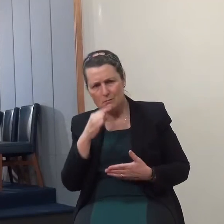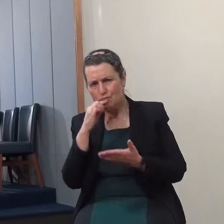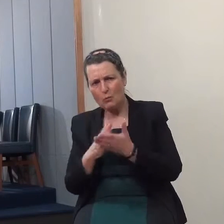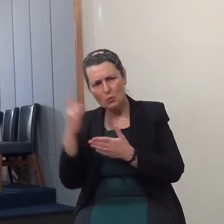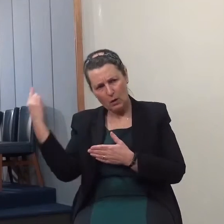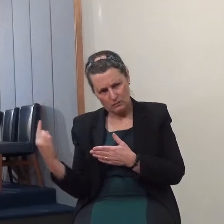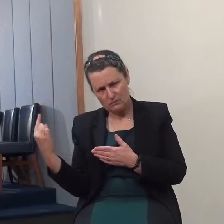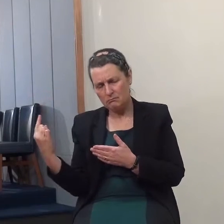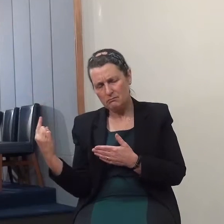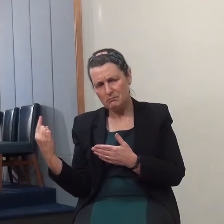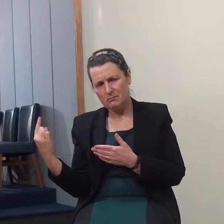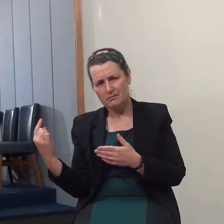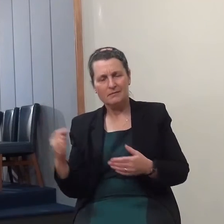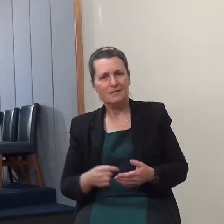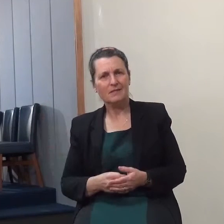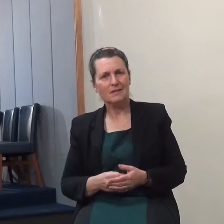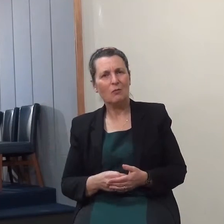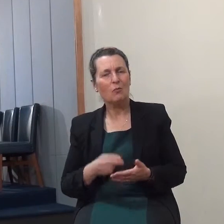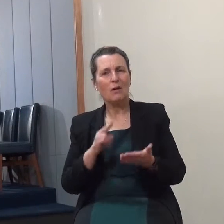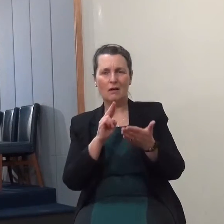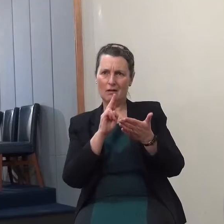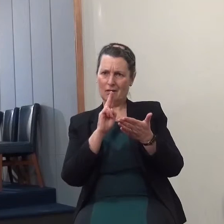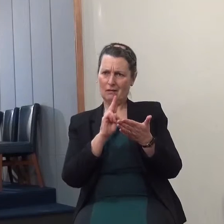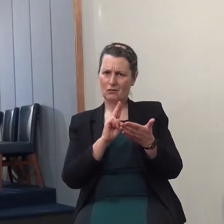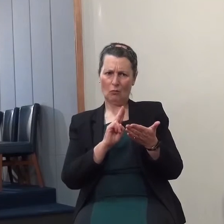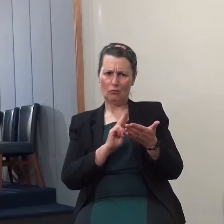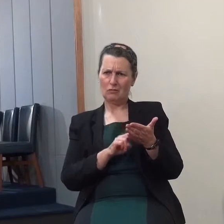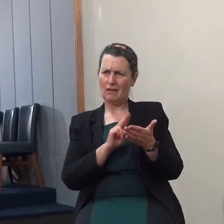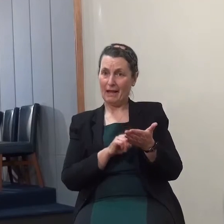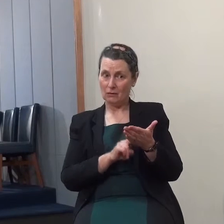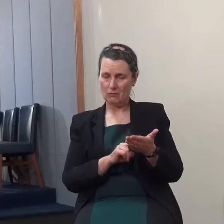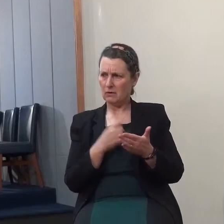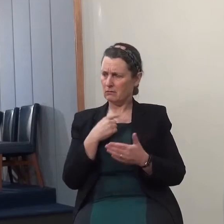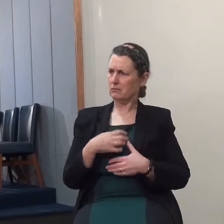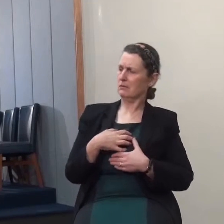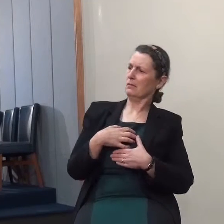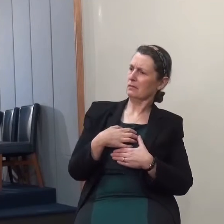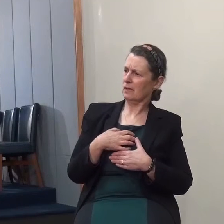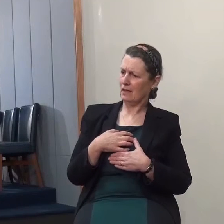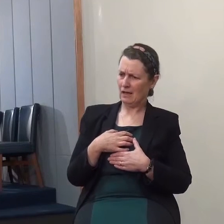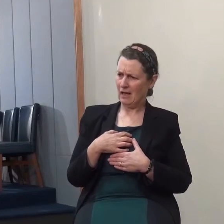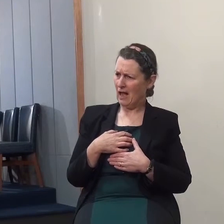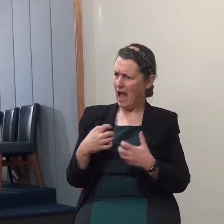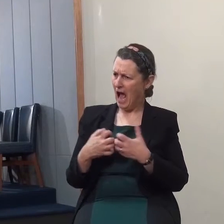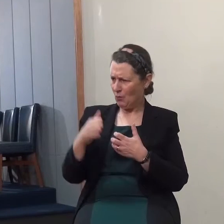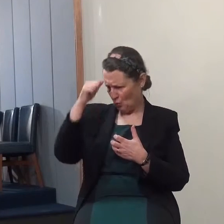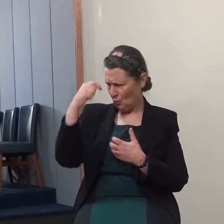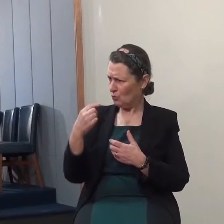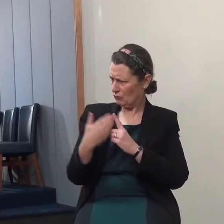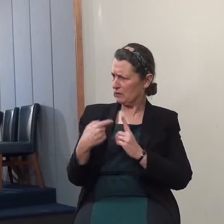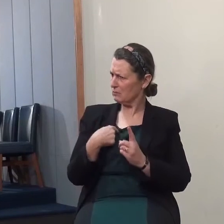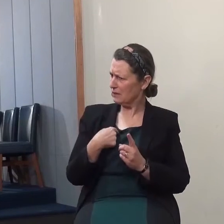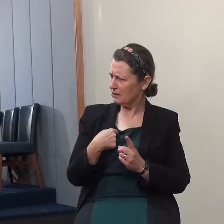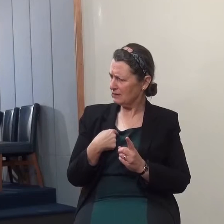come. And Nathanael was taken aback. Verse 48, he said, whence knowest thou me?